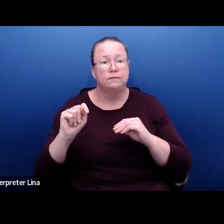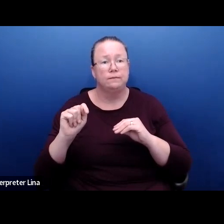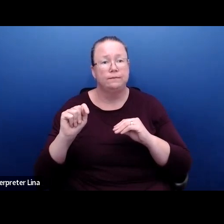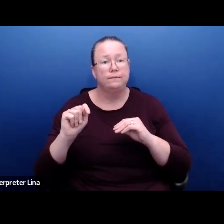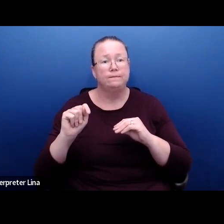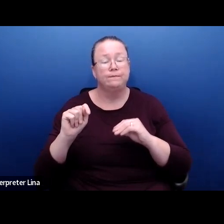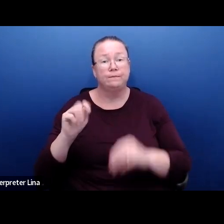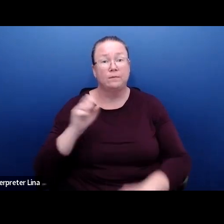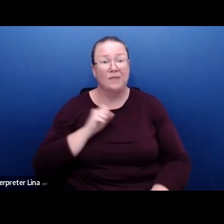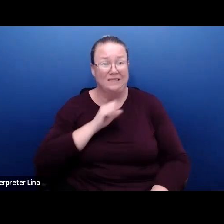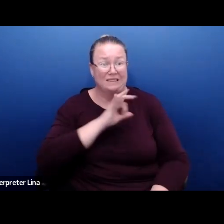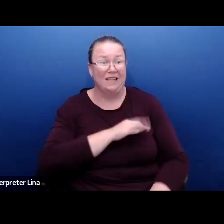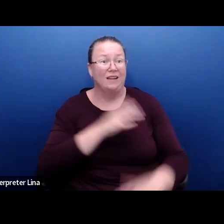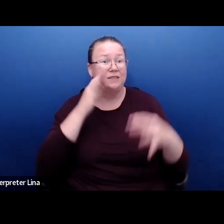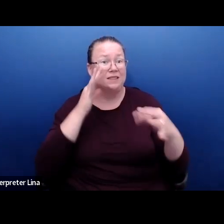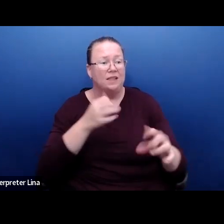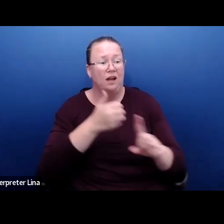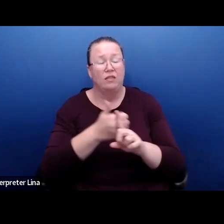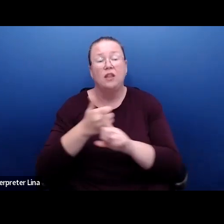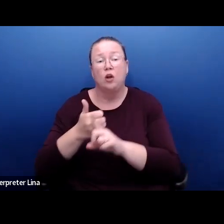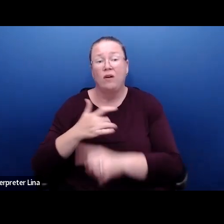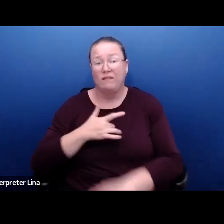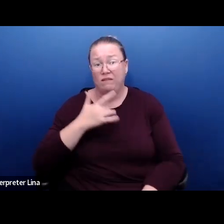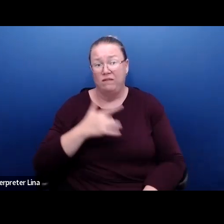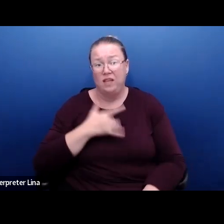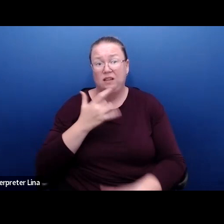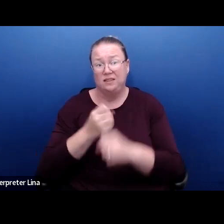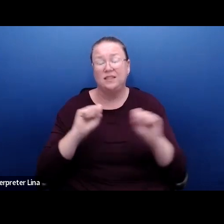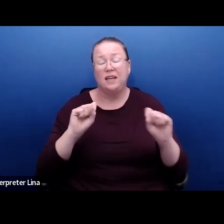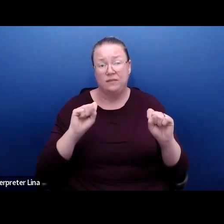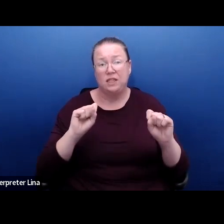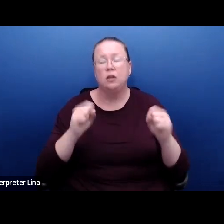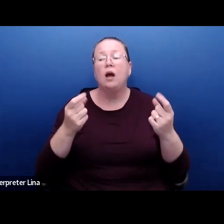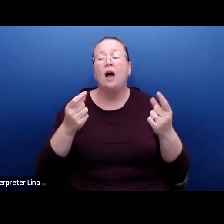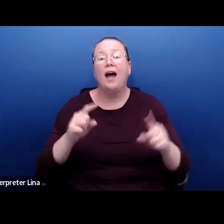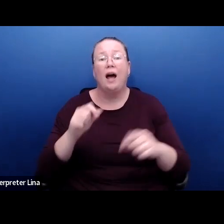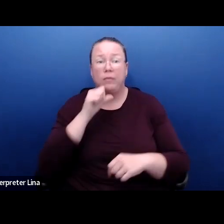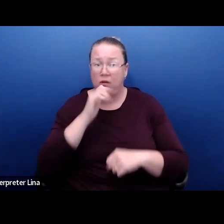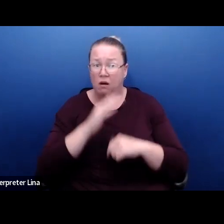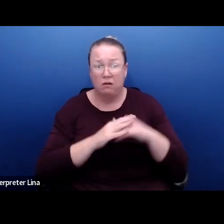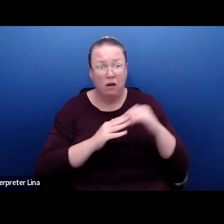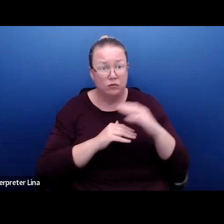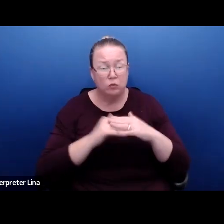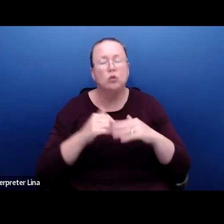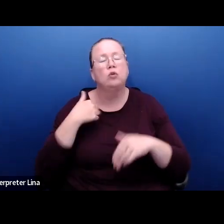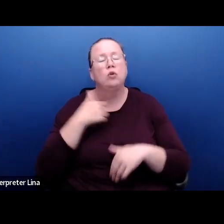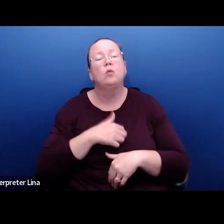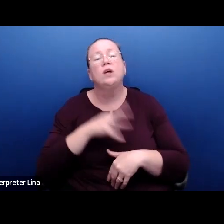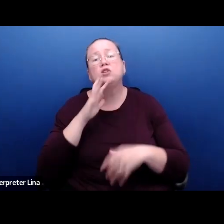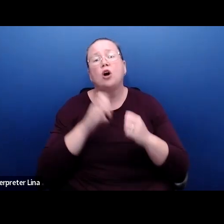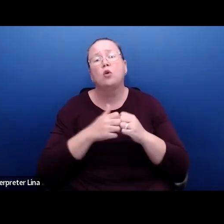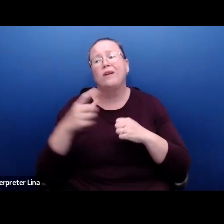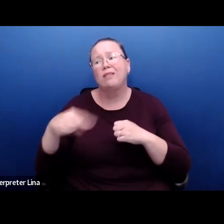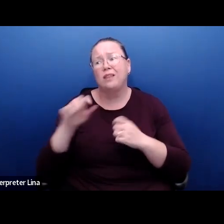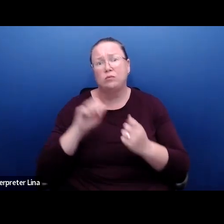that staff make the call about their own feelings of safety. And when they're uncomfortable, we talk with them about strategies to